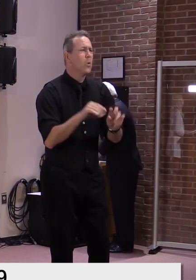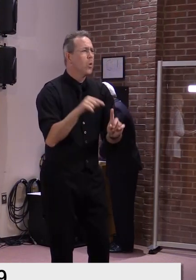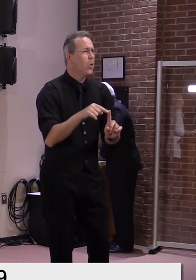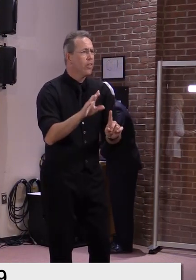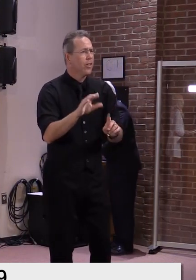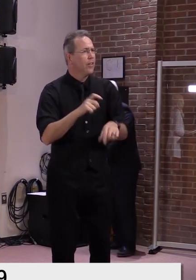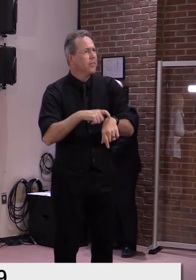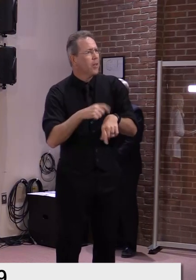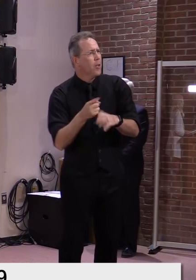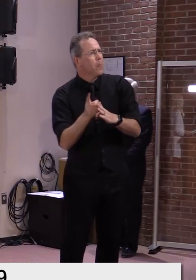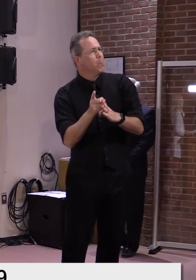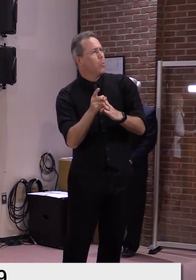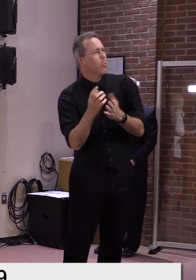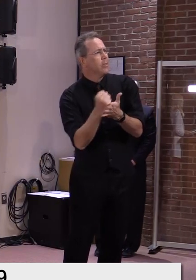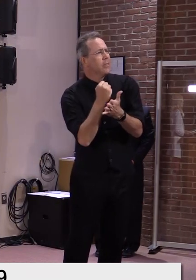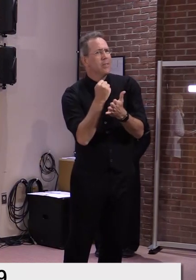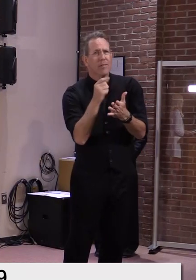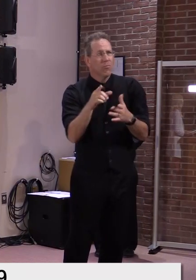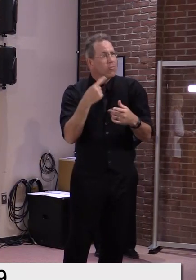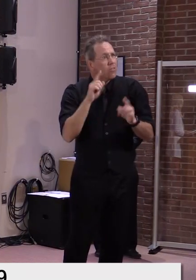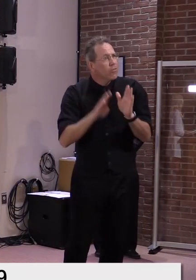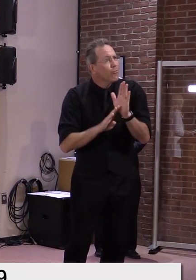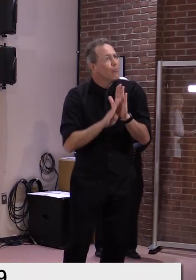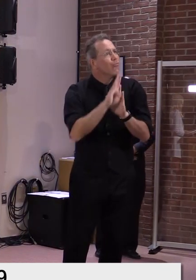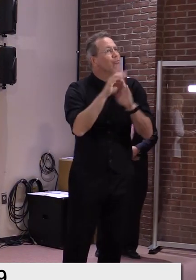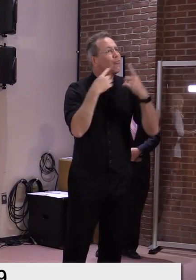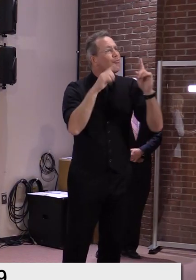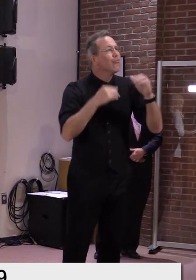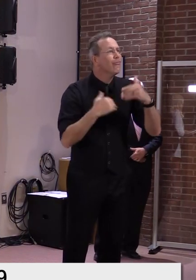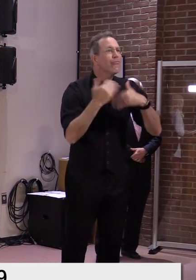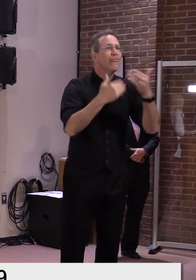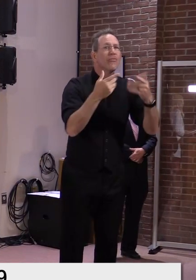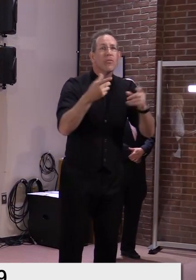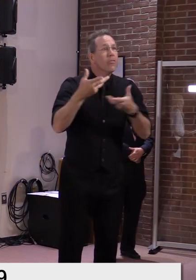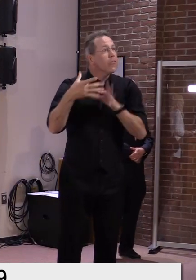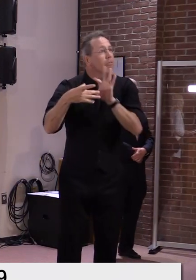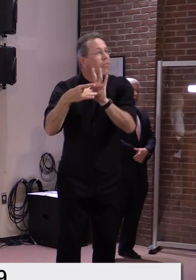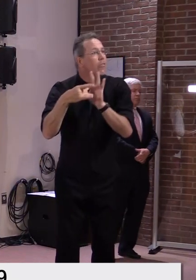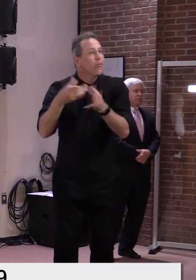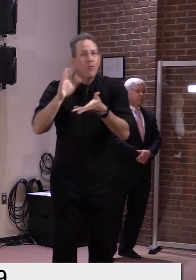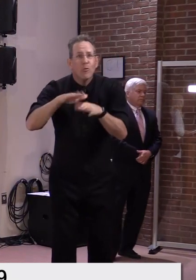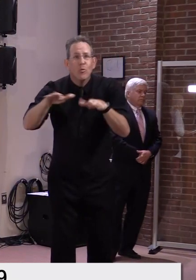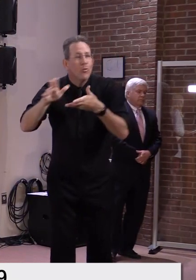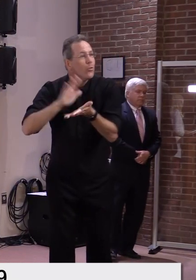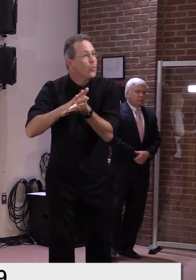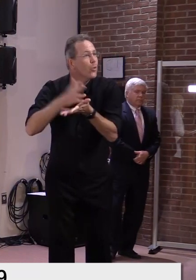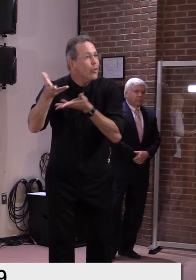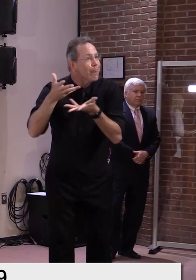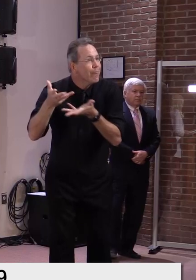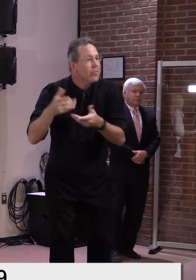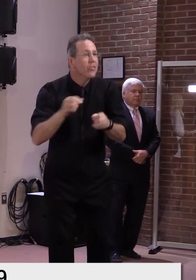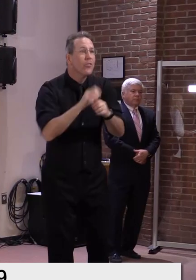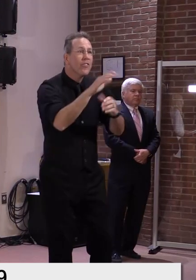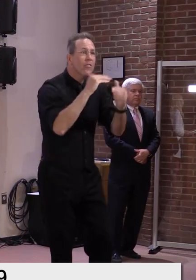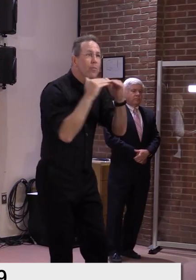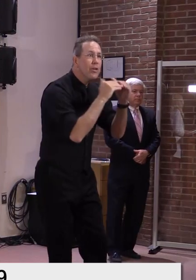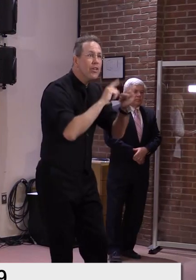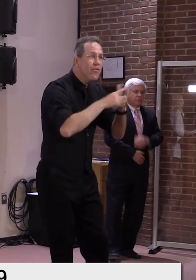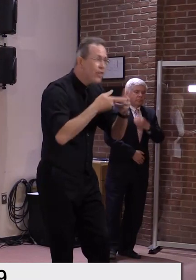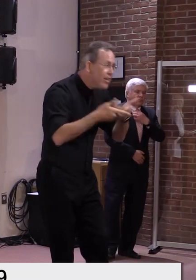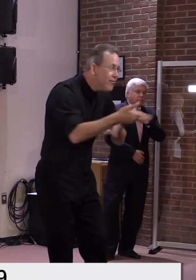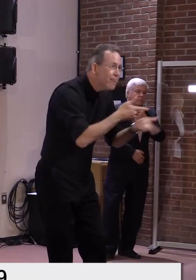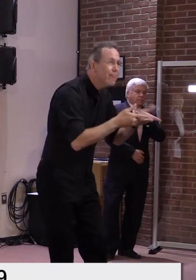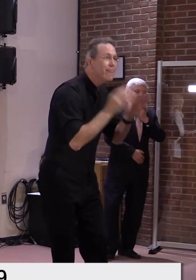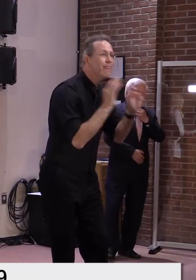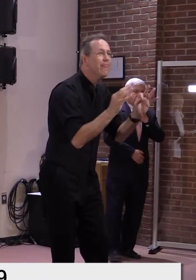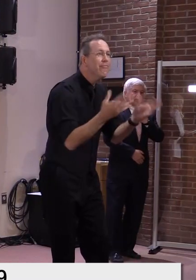future success in school, relationships, and life. Vermont has a long history of taking care of our